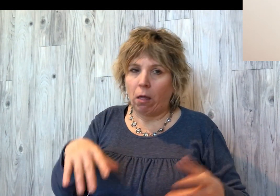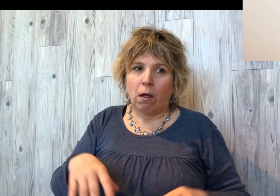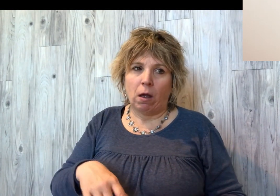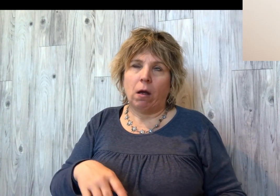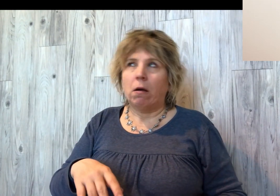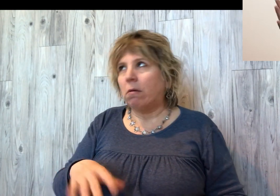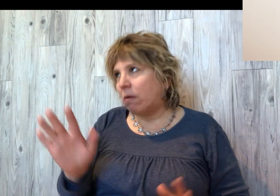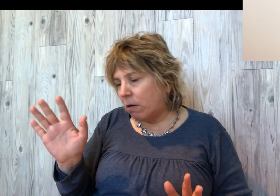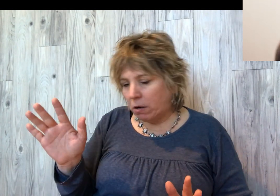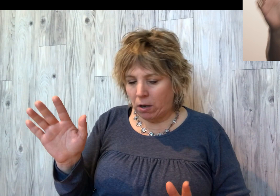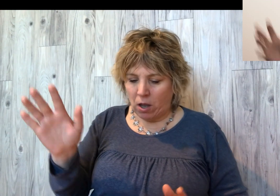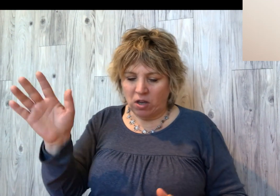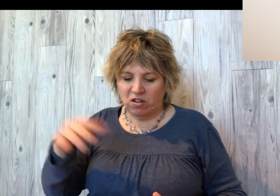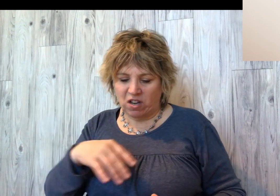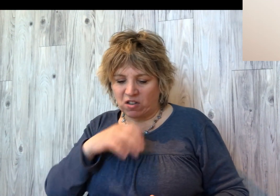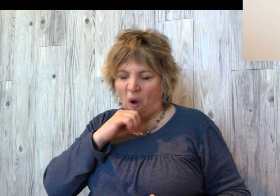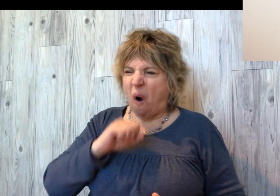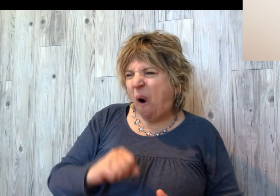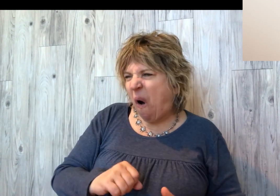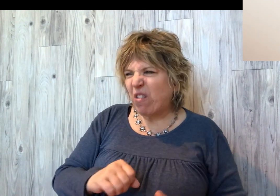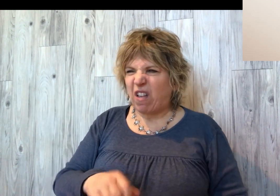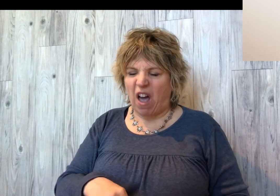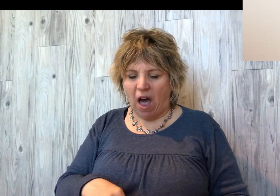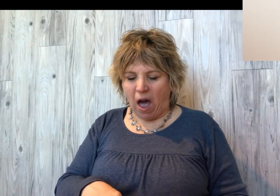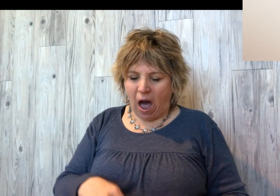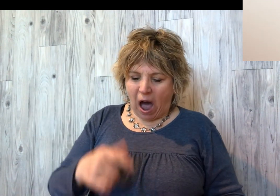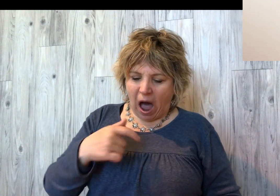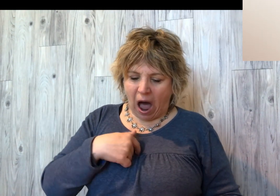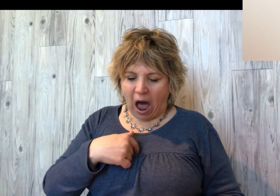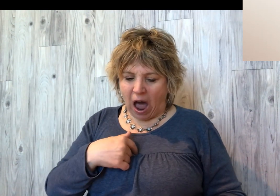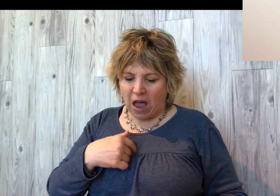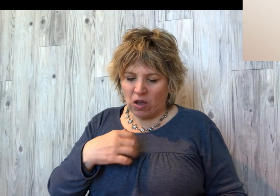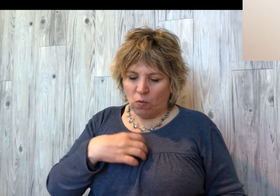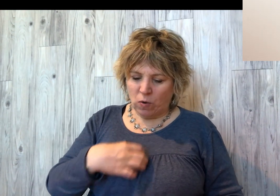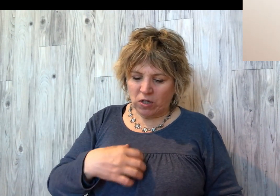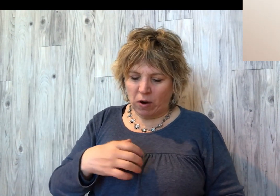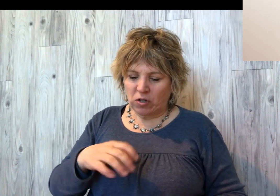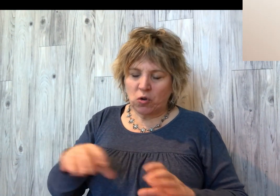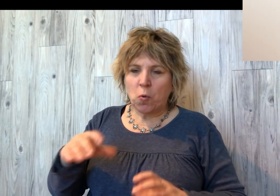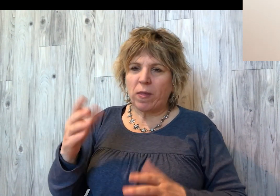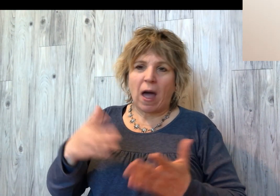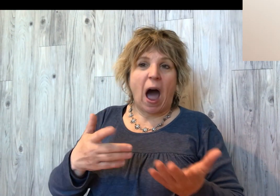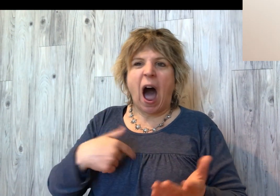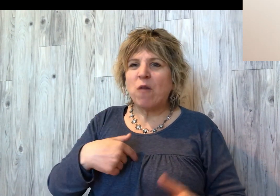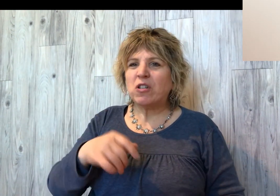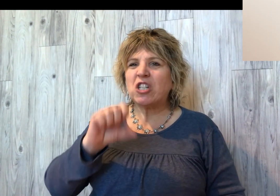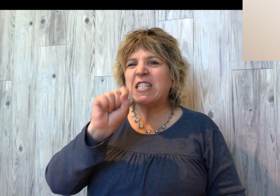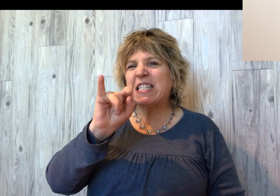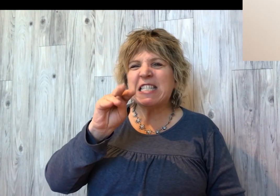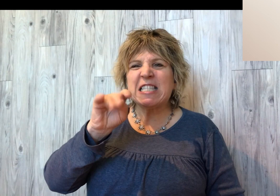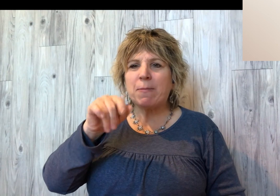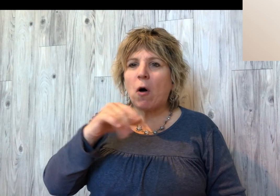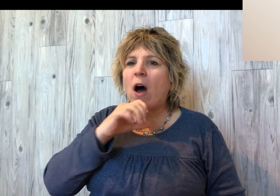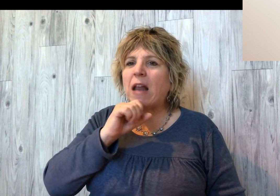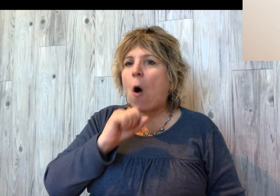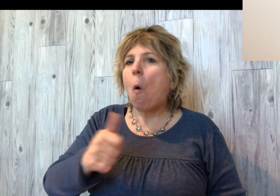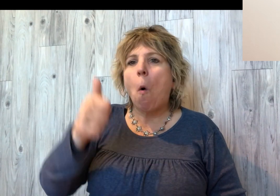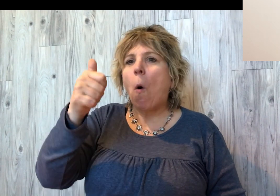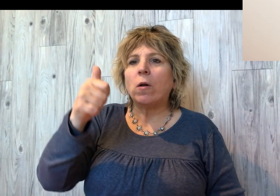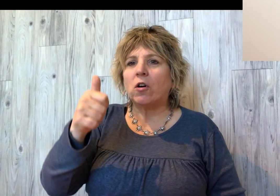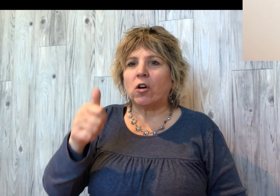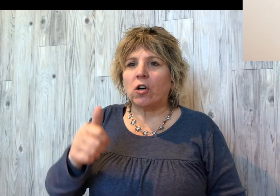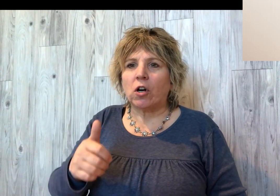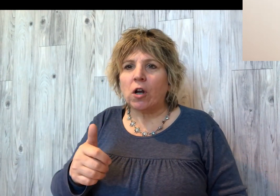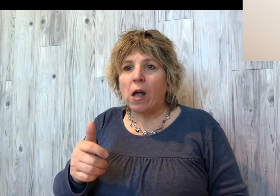it to me. I'm like, yo, you're just old. You're just out of old fashioned. I wish I would have done what they said. I was just simple. I was just not old enough. I didn't have